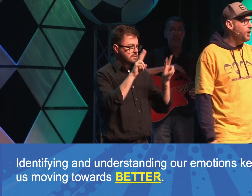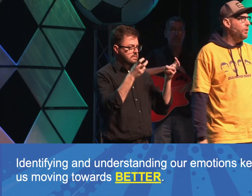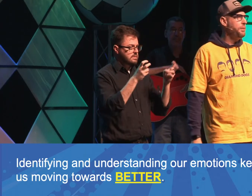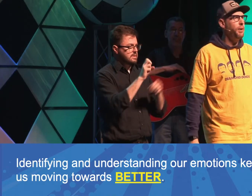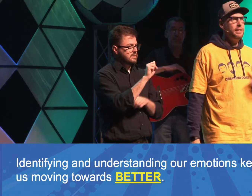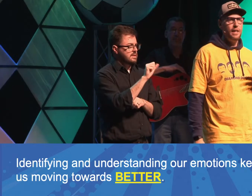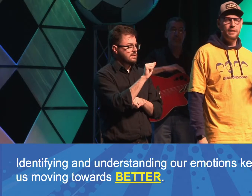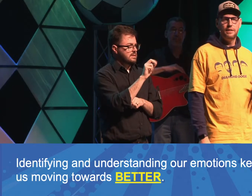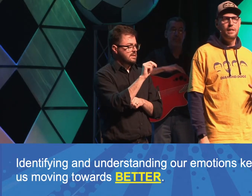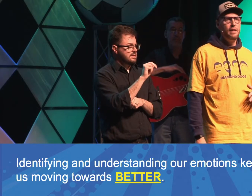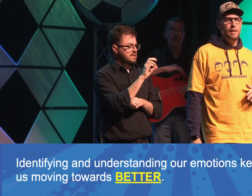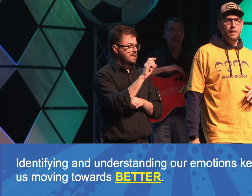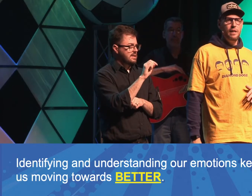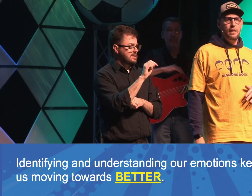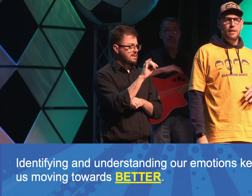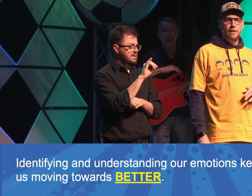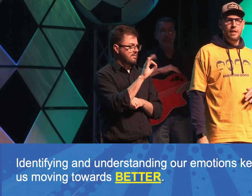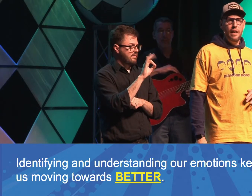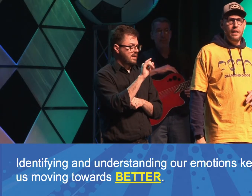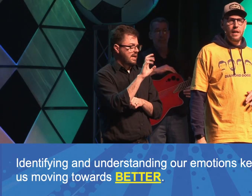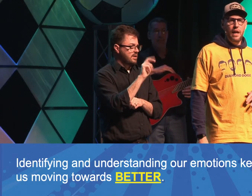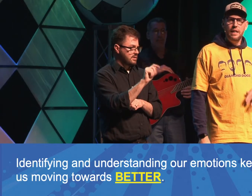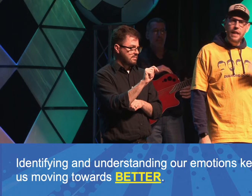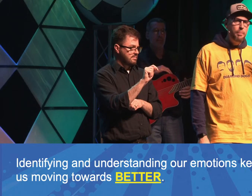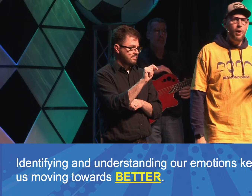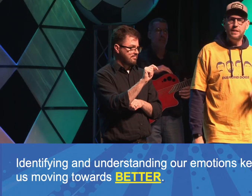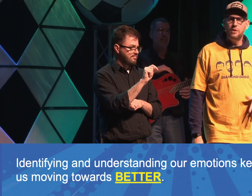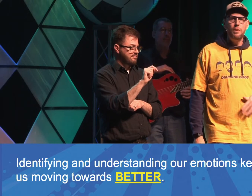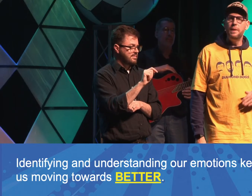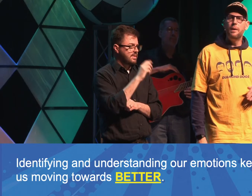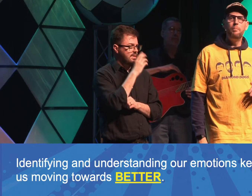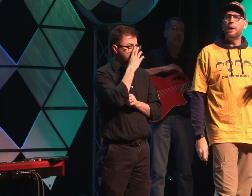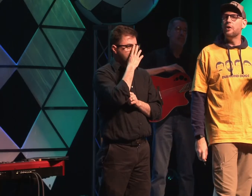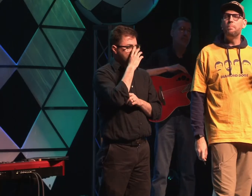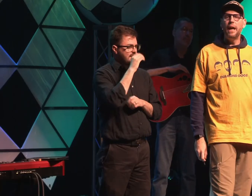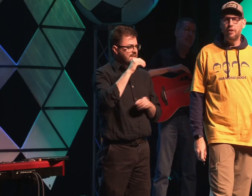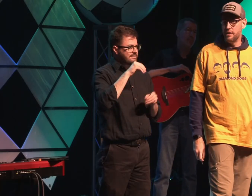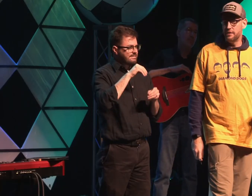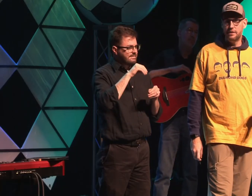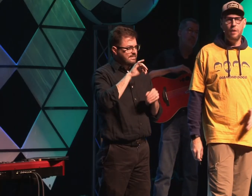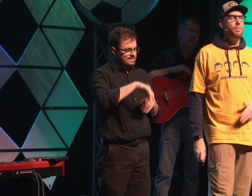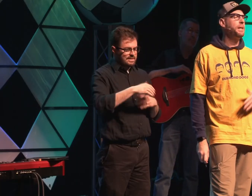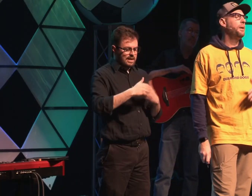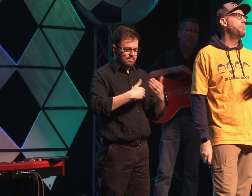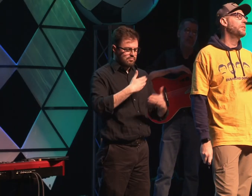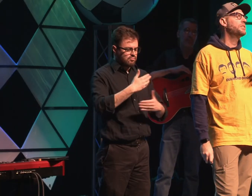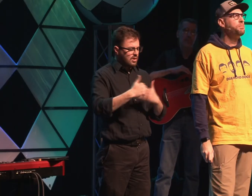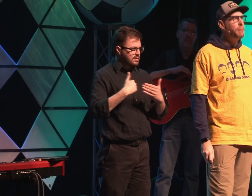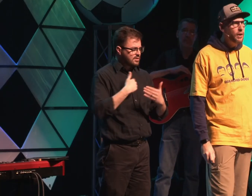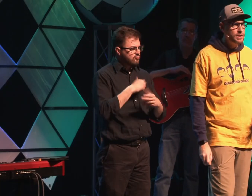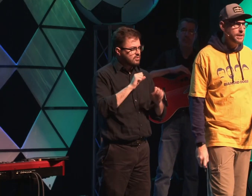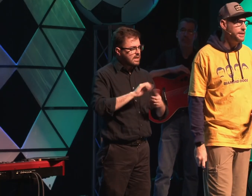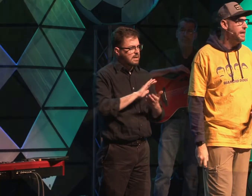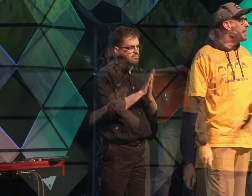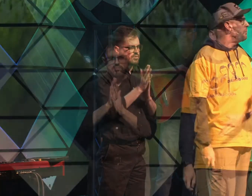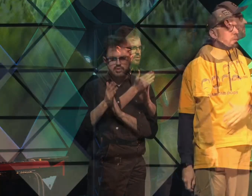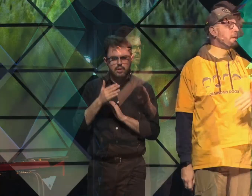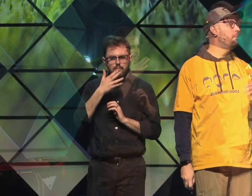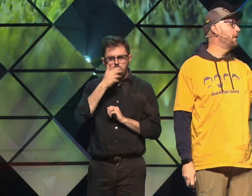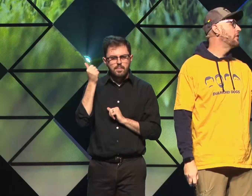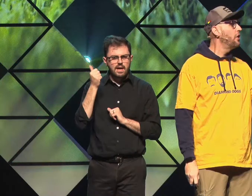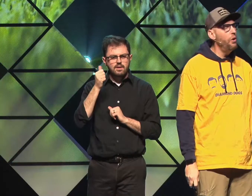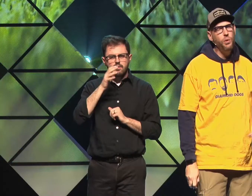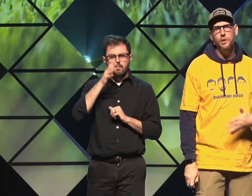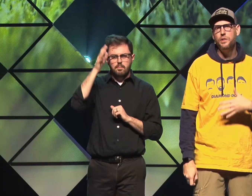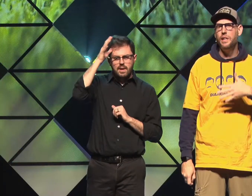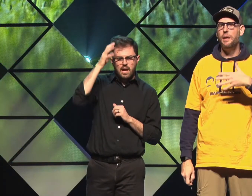just an ongoing process. And in that process, we become better parents, and we become better spouses, and we become